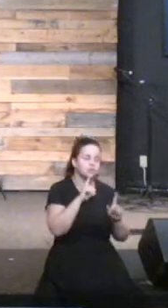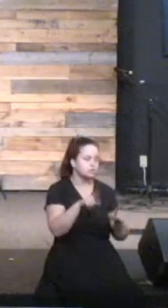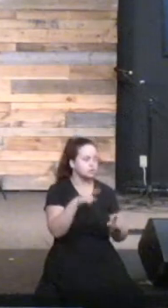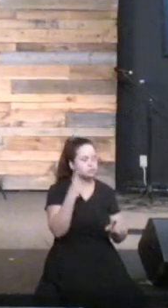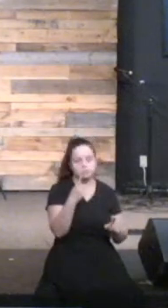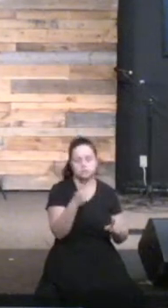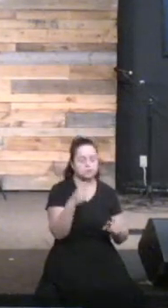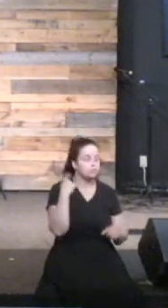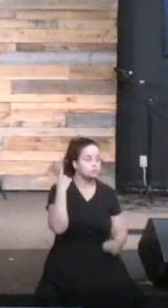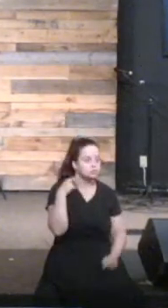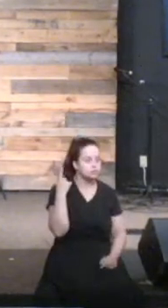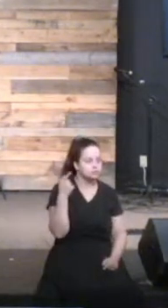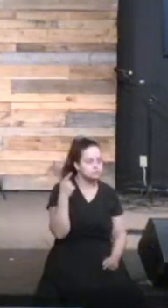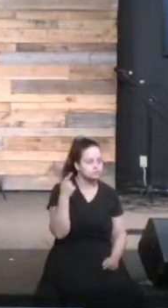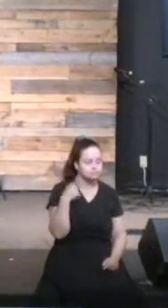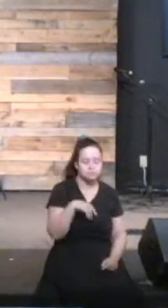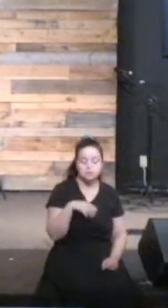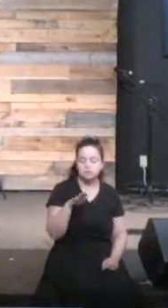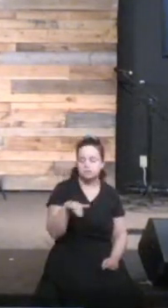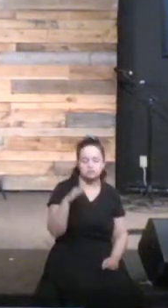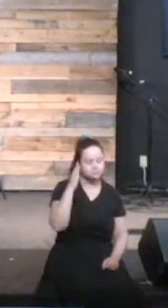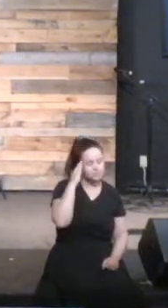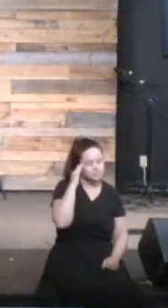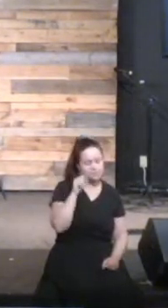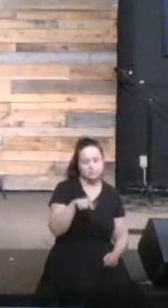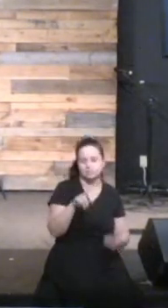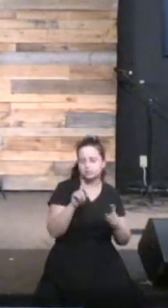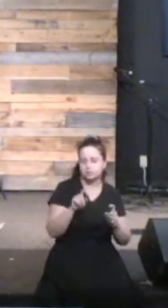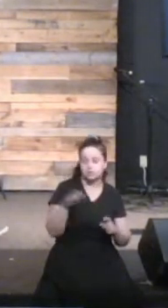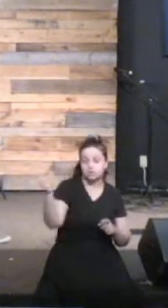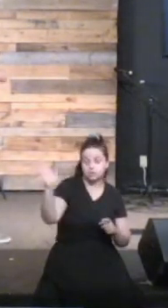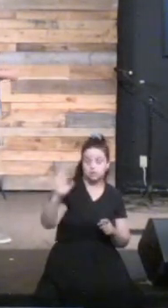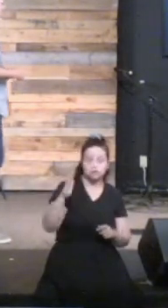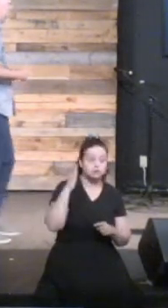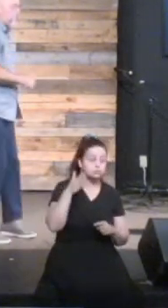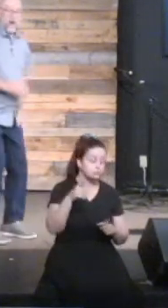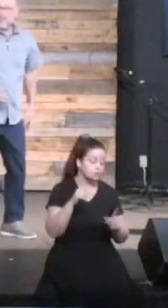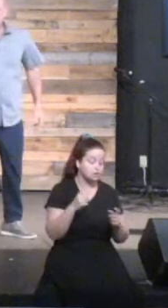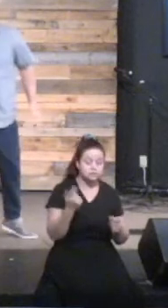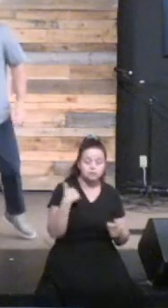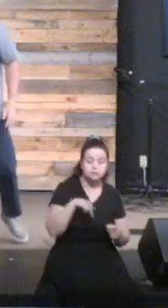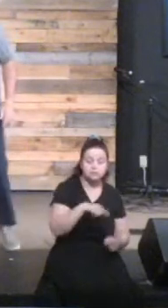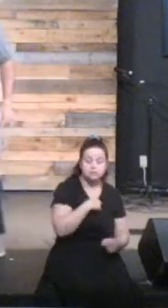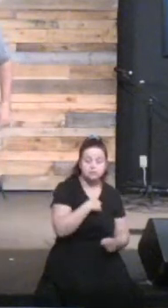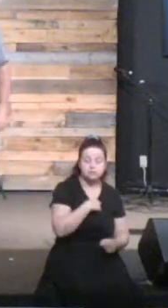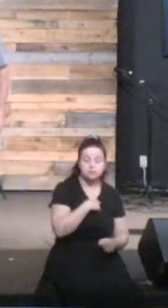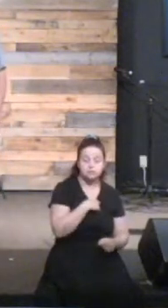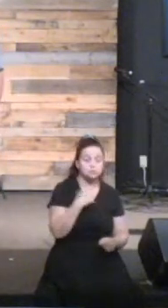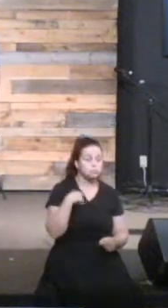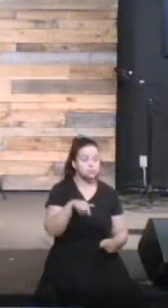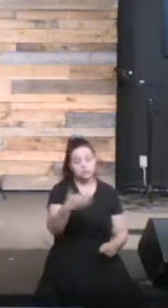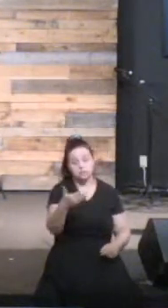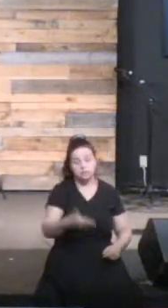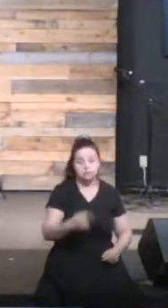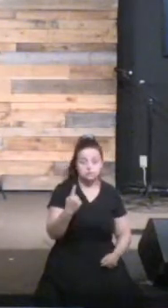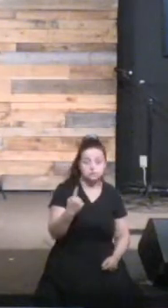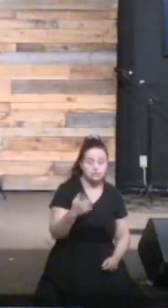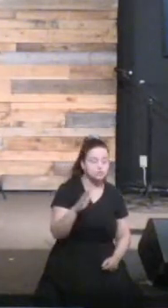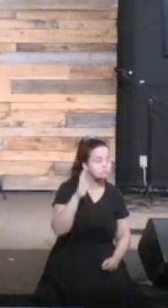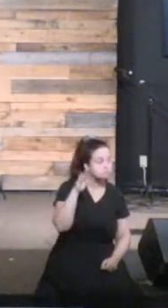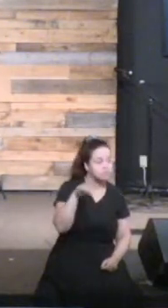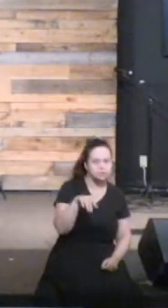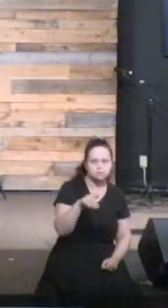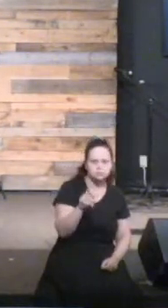but you know this is a question that God is going to ask of us you know we already introduce the one like Hey where's your